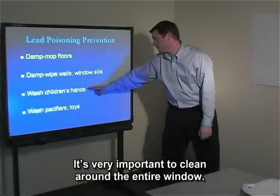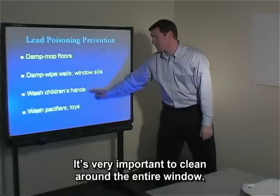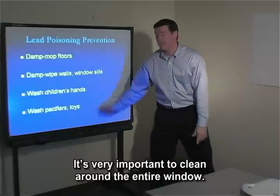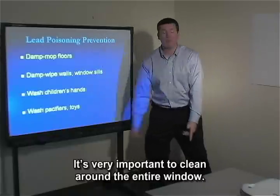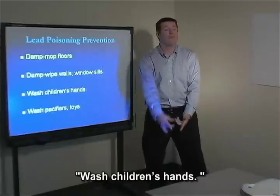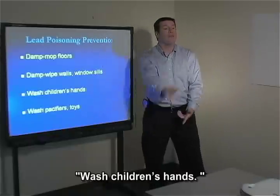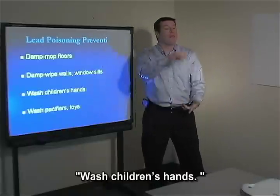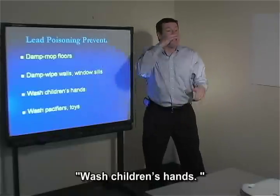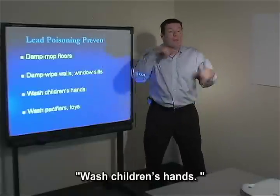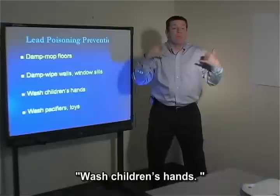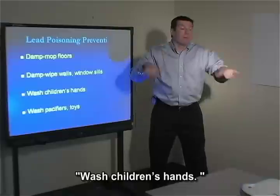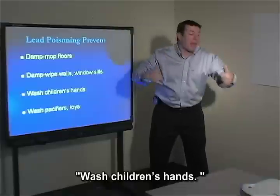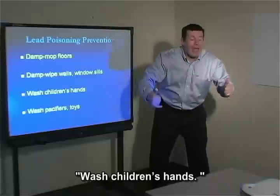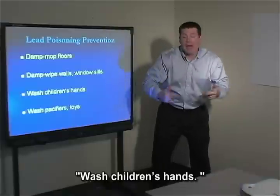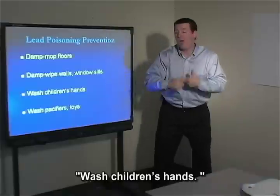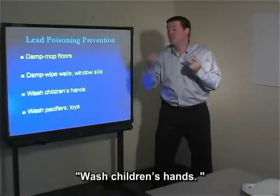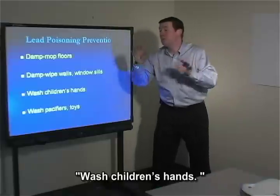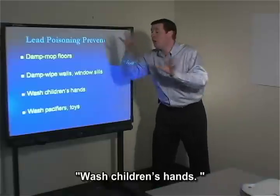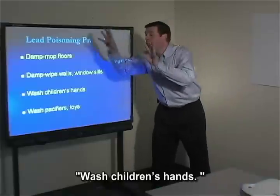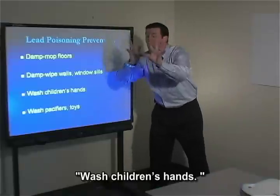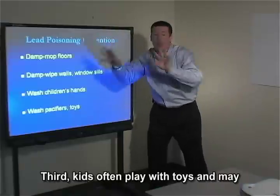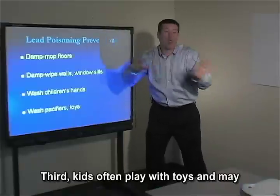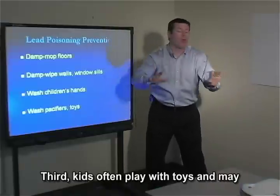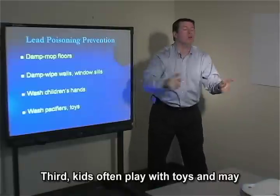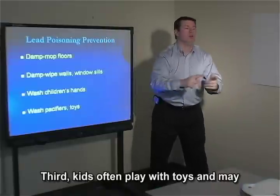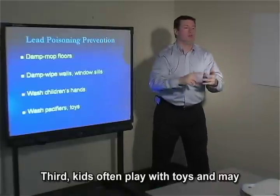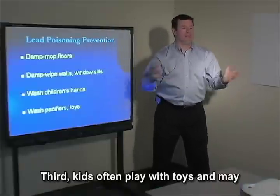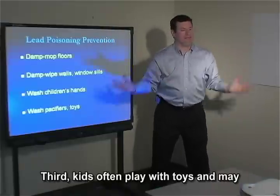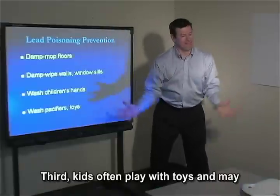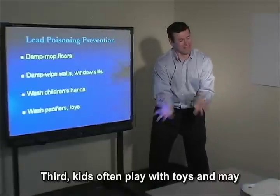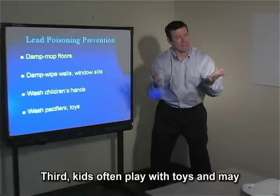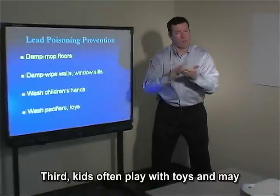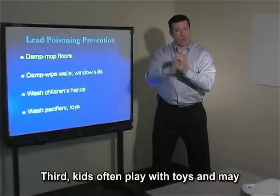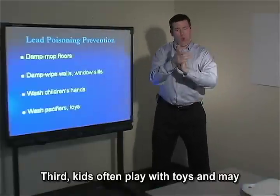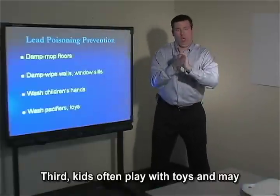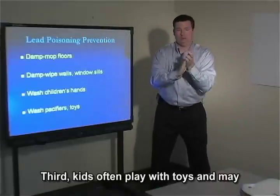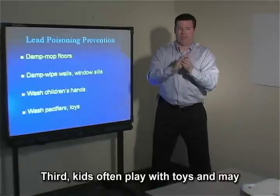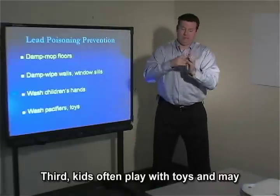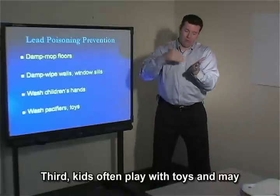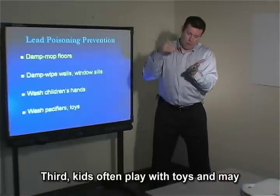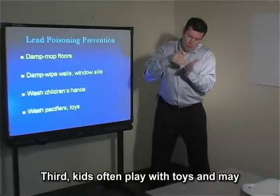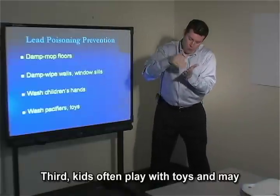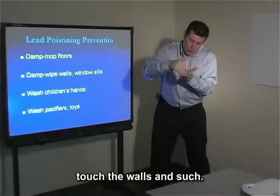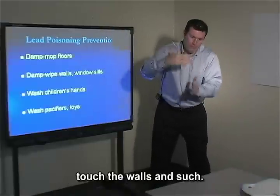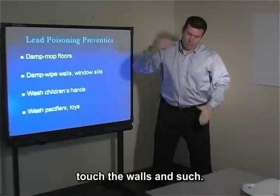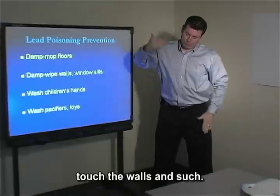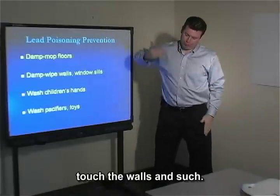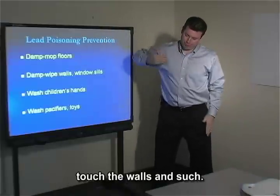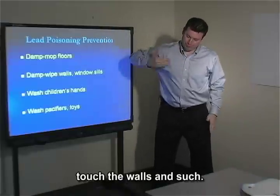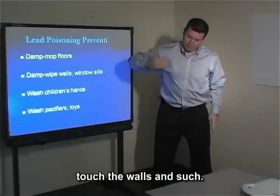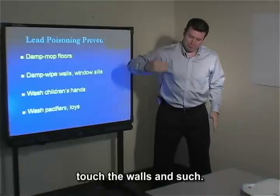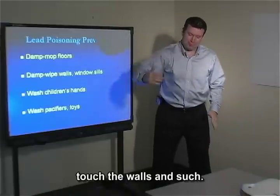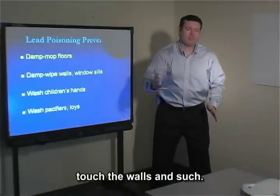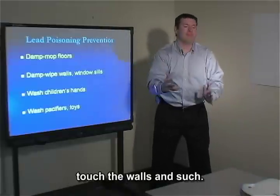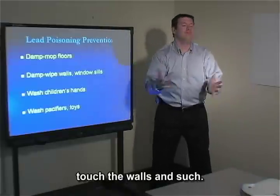Wash children's hands. Third, kids often play with toys and may touch the walls and such. You